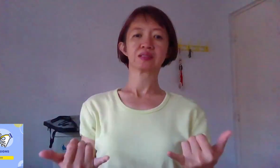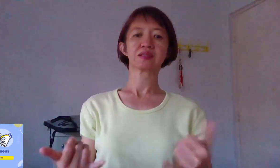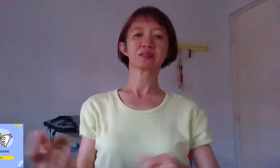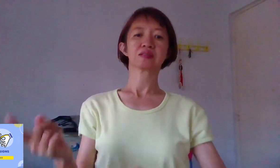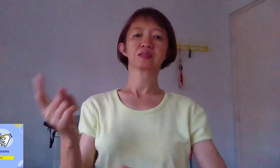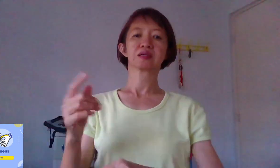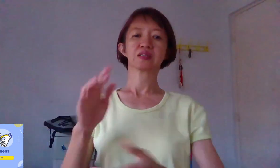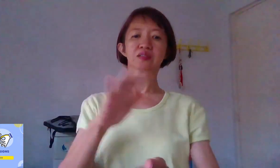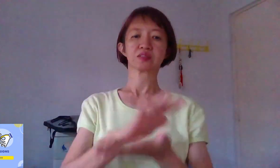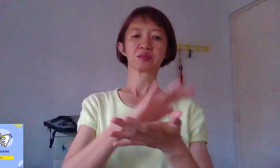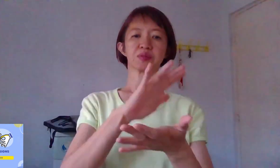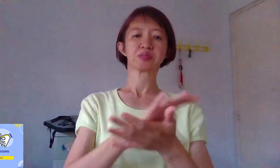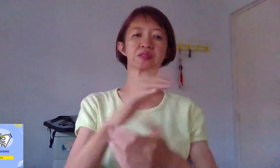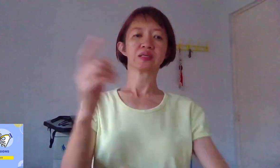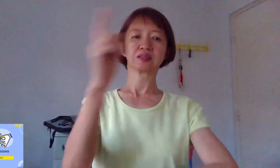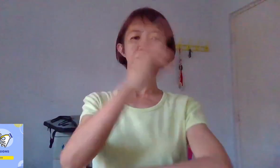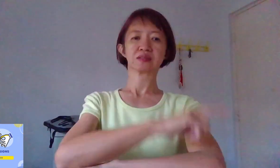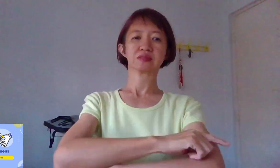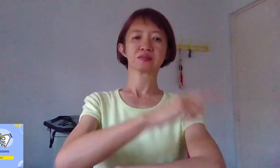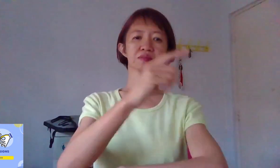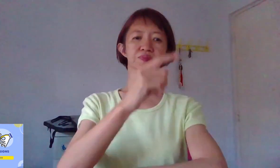still school days.